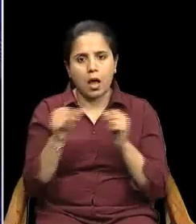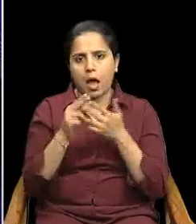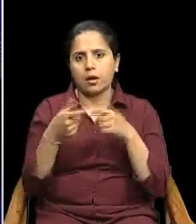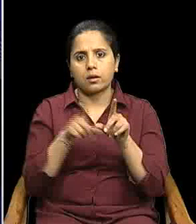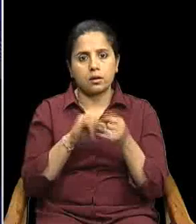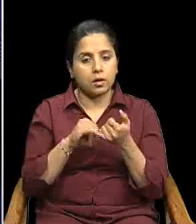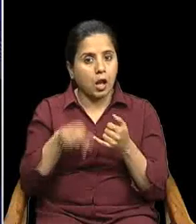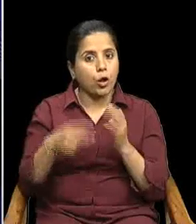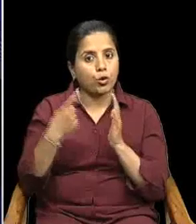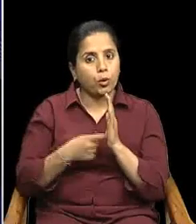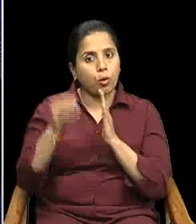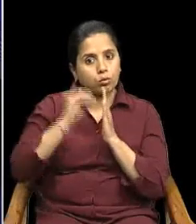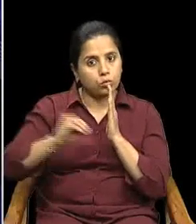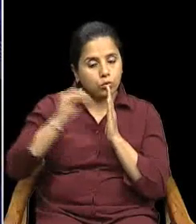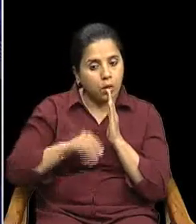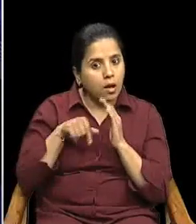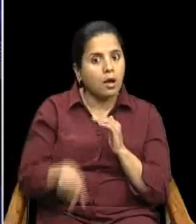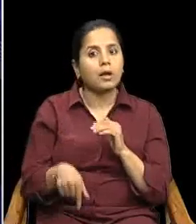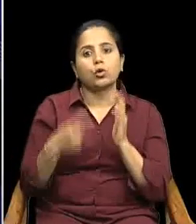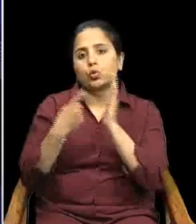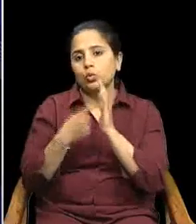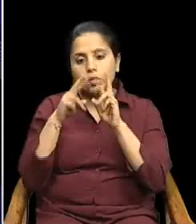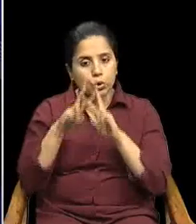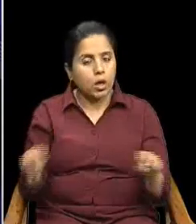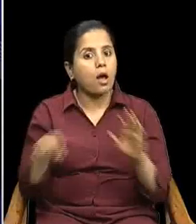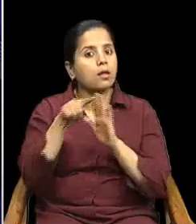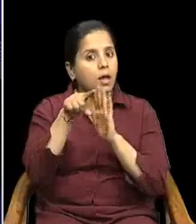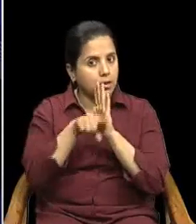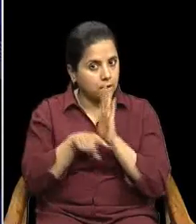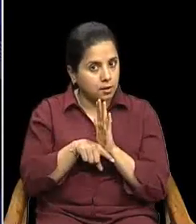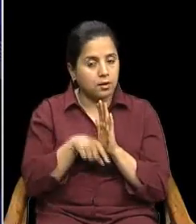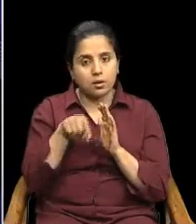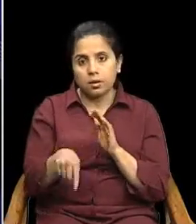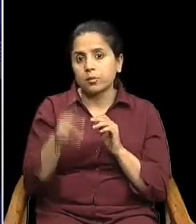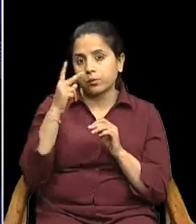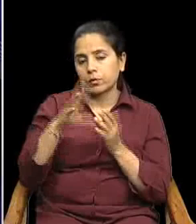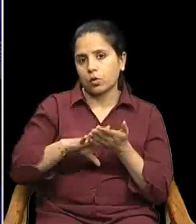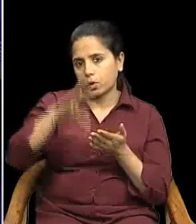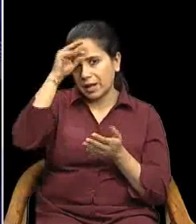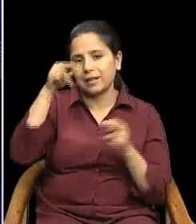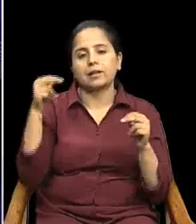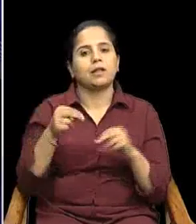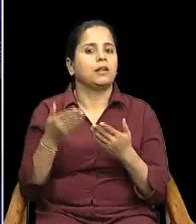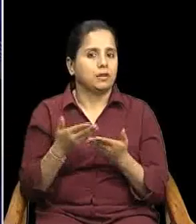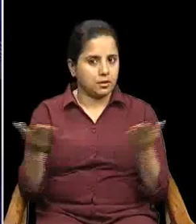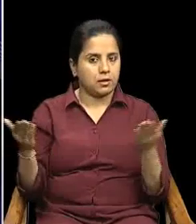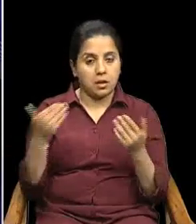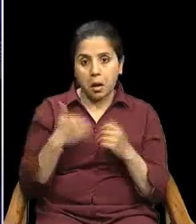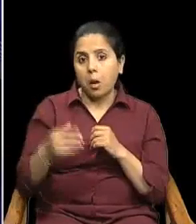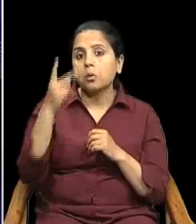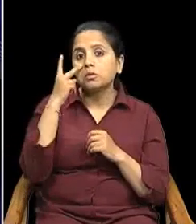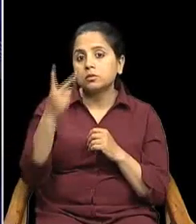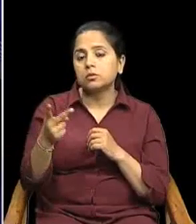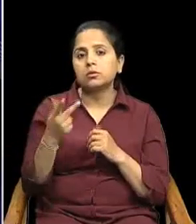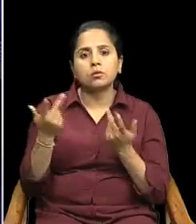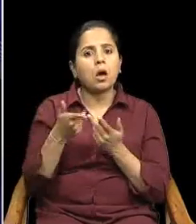report writing and the research ethics. So, these are the learning needs. Let's see